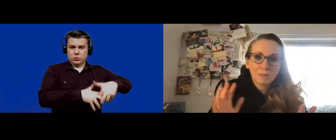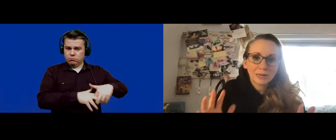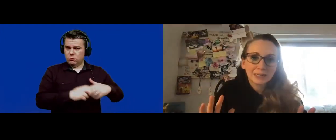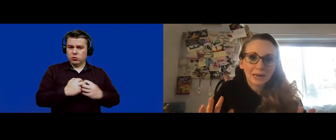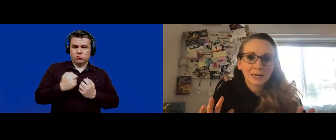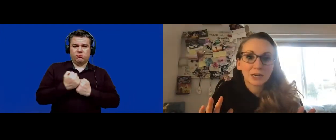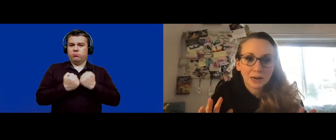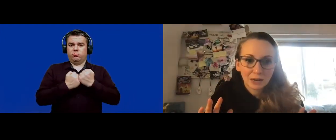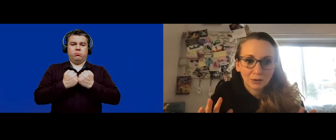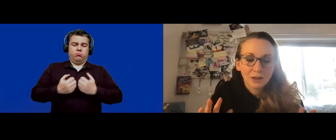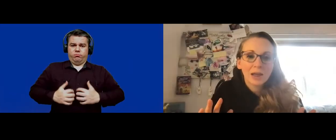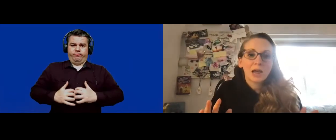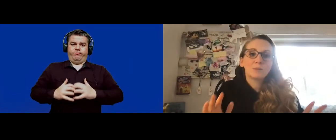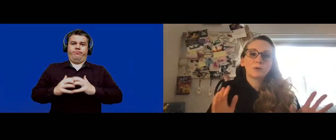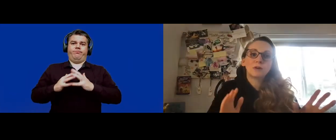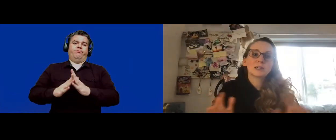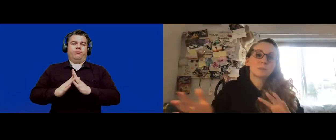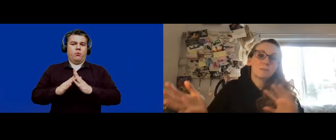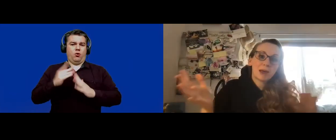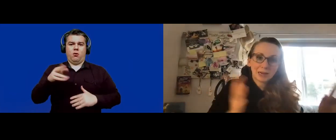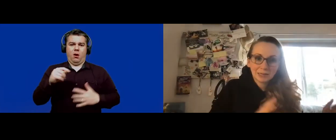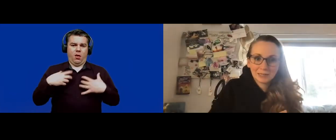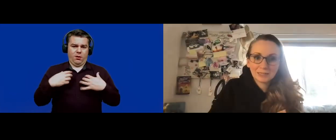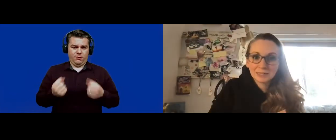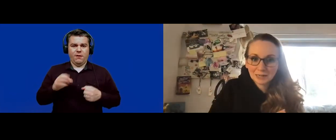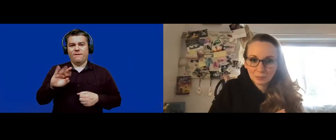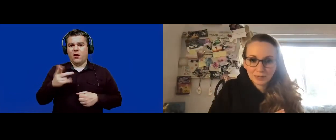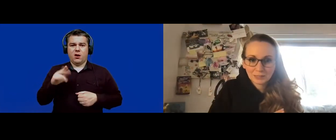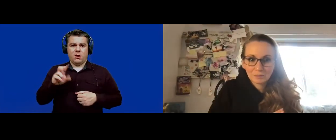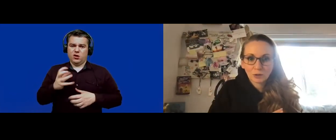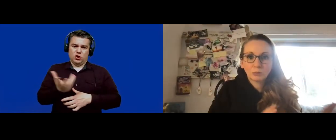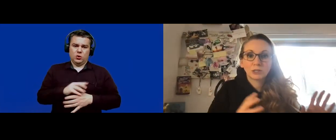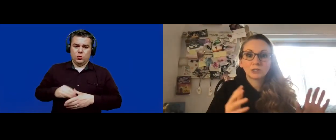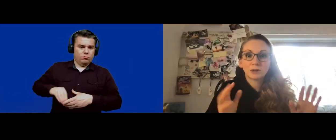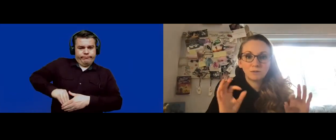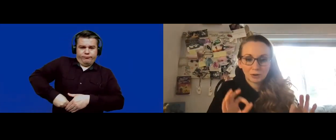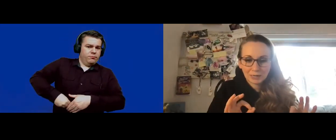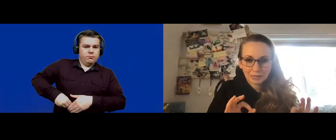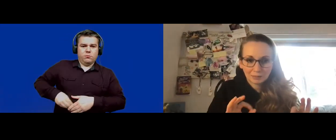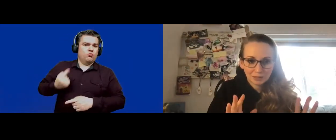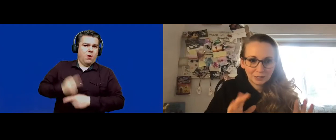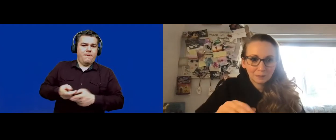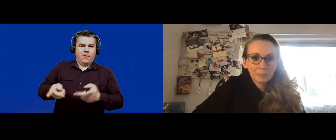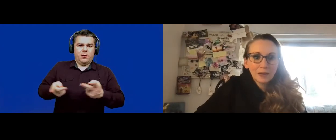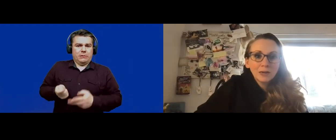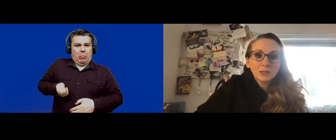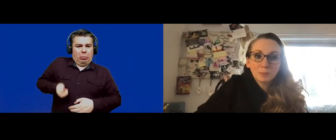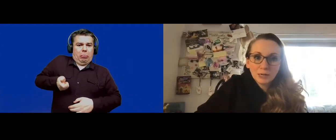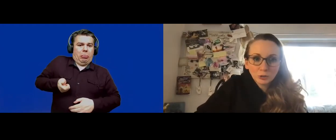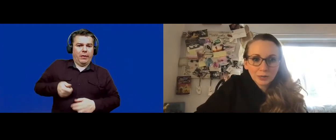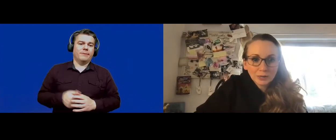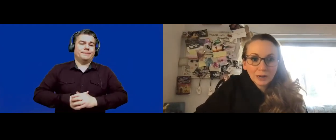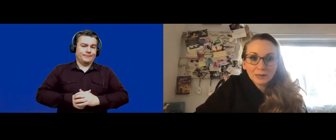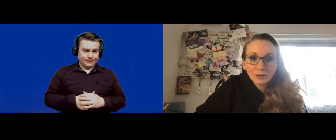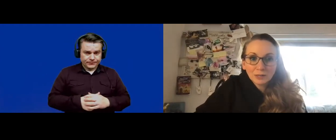restore, maintain gut health, and put fungus back in its intended place, which is very tiny indeed. The